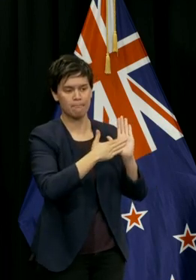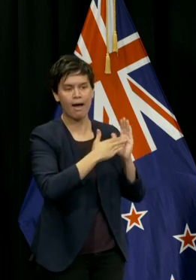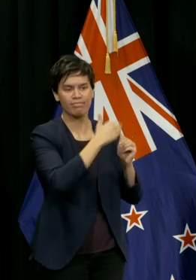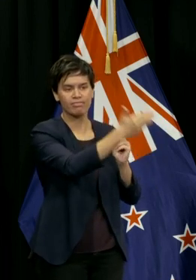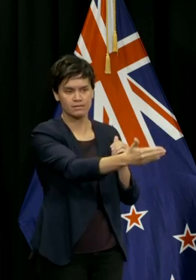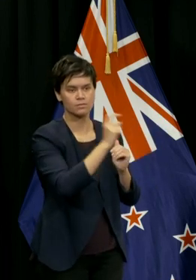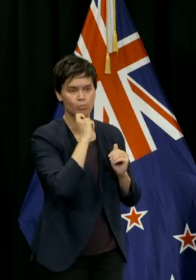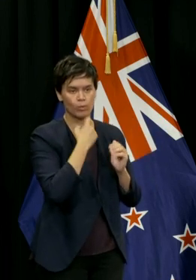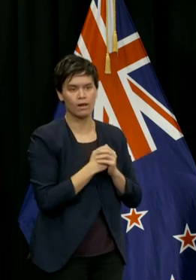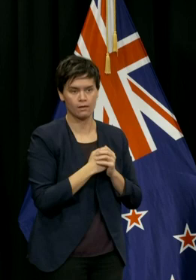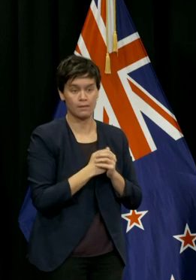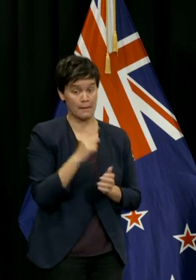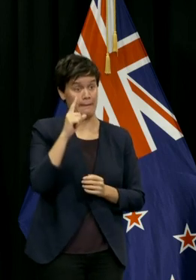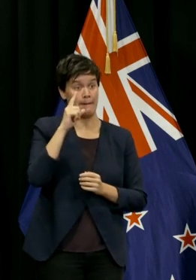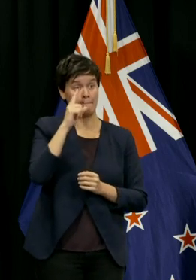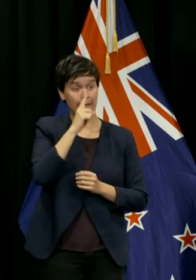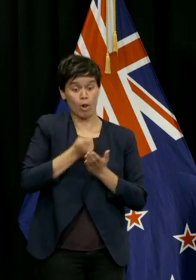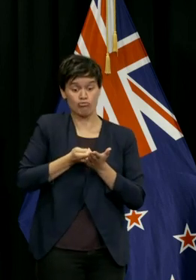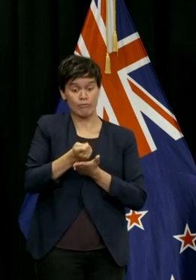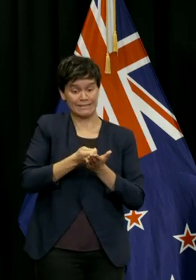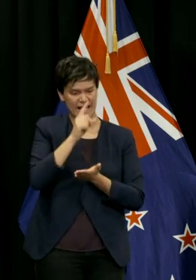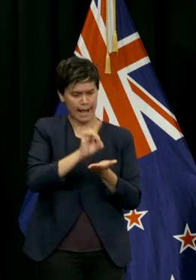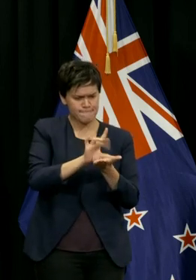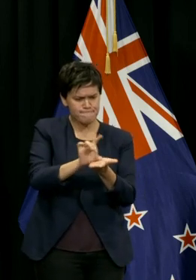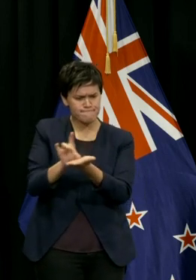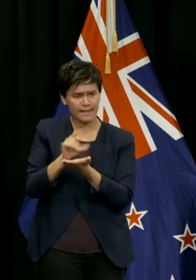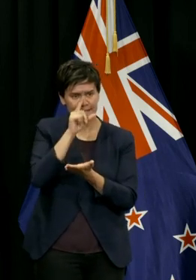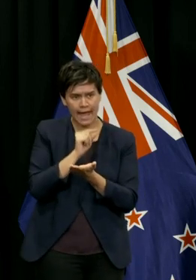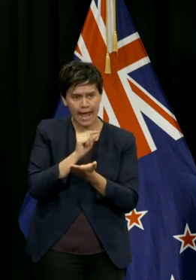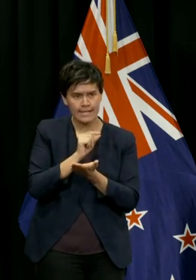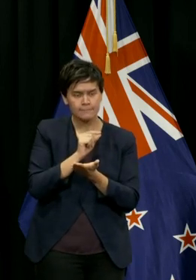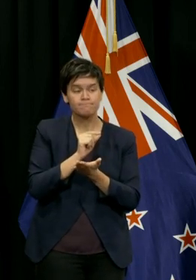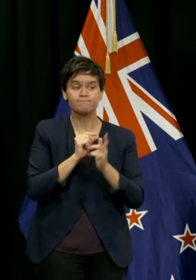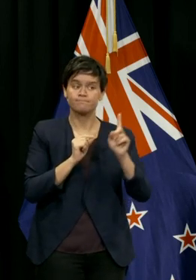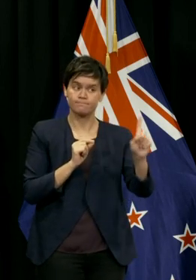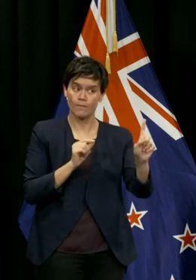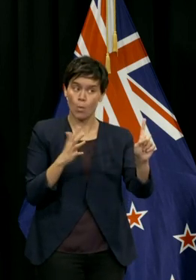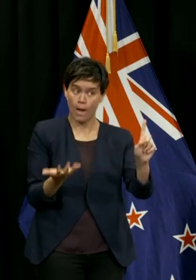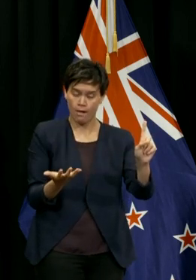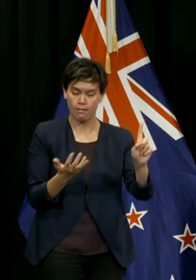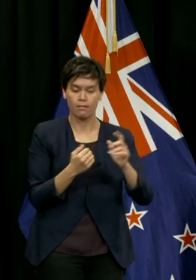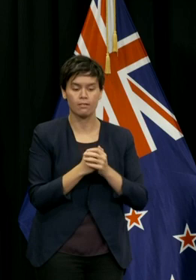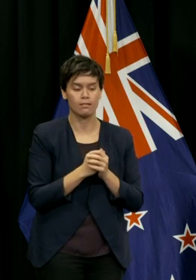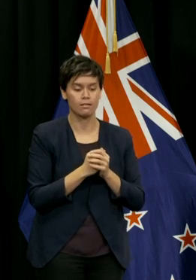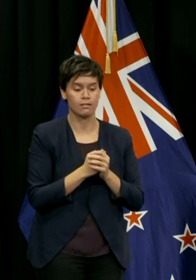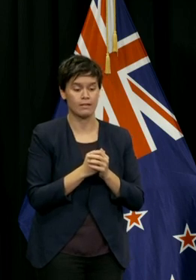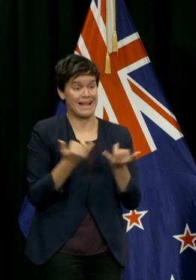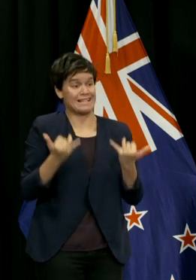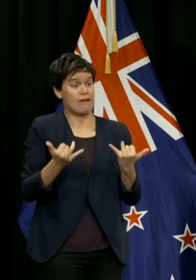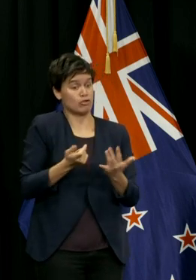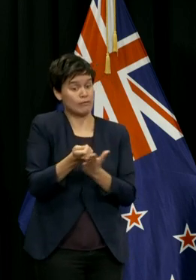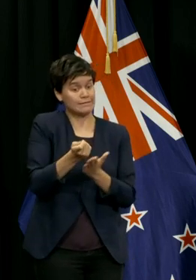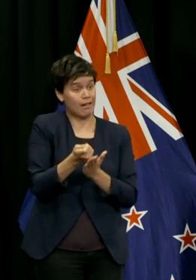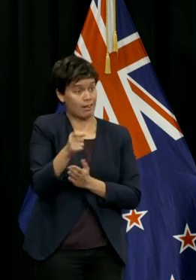the process around terminations, there is a little bit more detail. Landlords will be unable to terminate existing tenancies